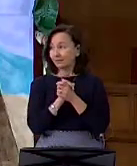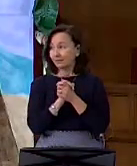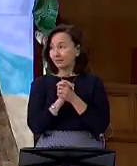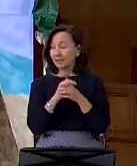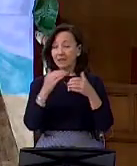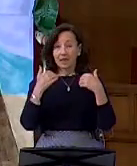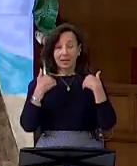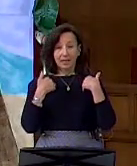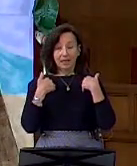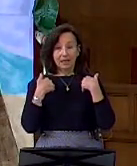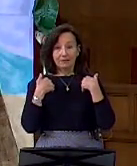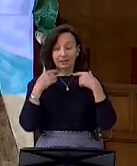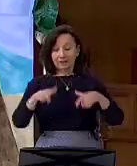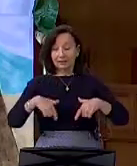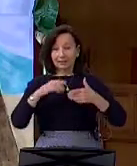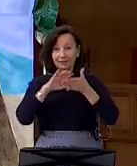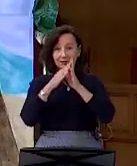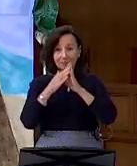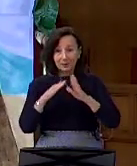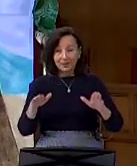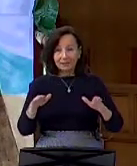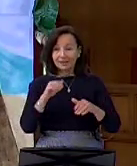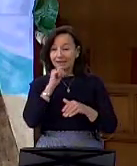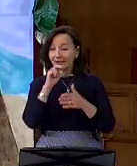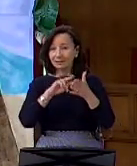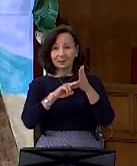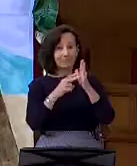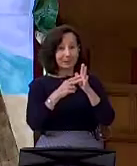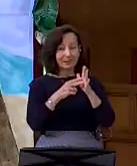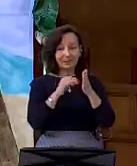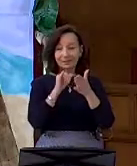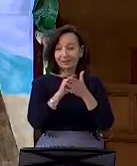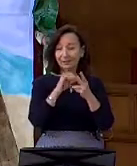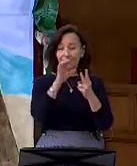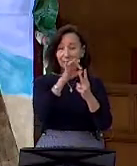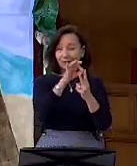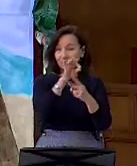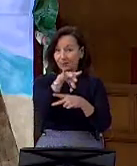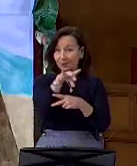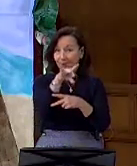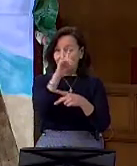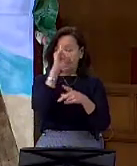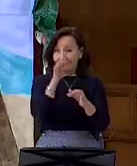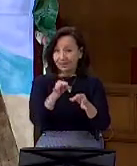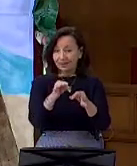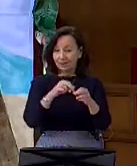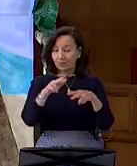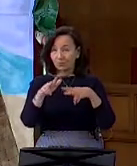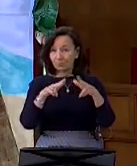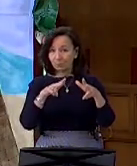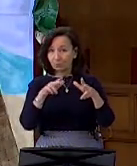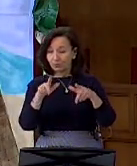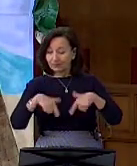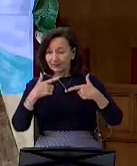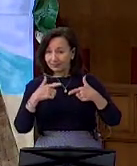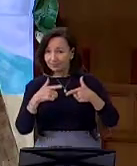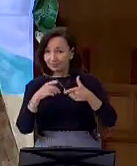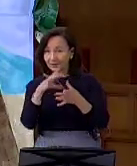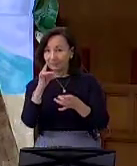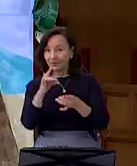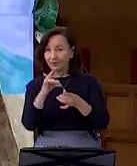Having life and peace does not mean that choosing to walk according to the Spirit